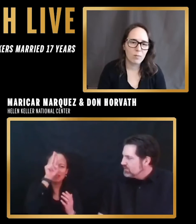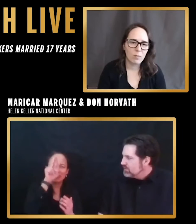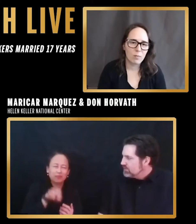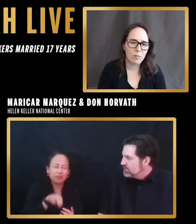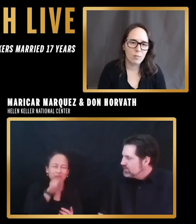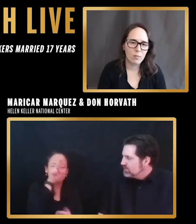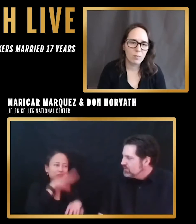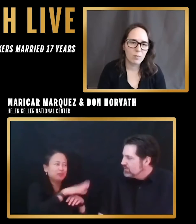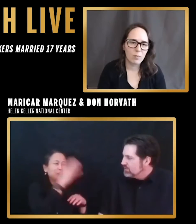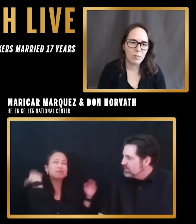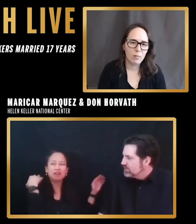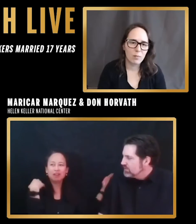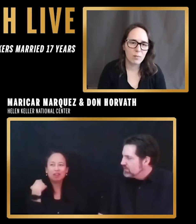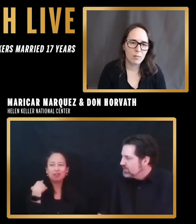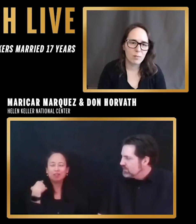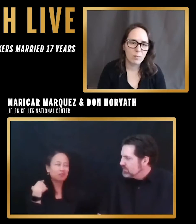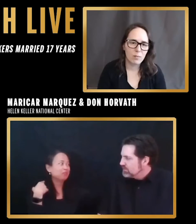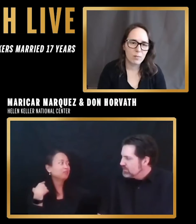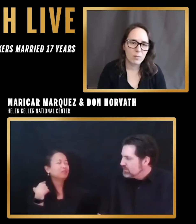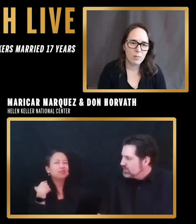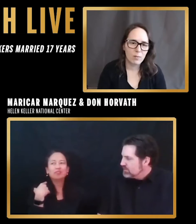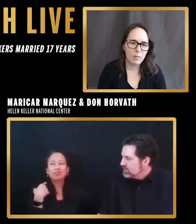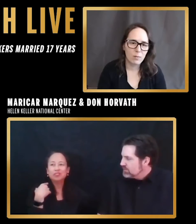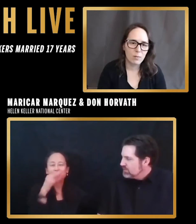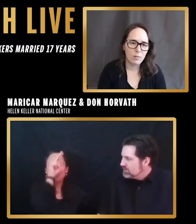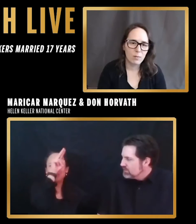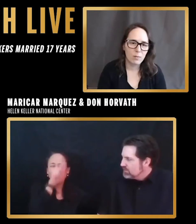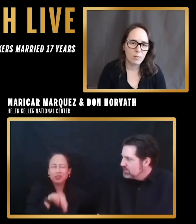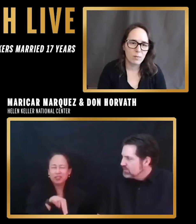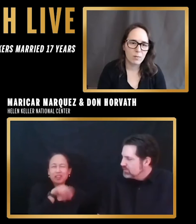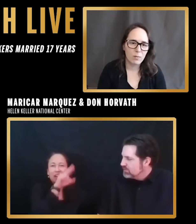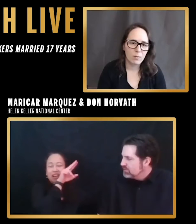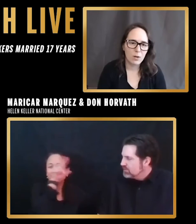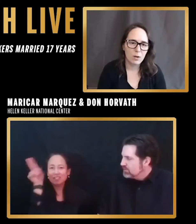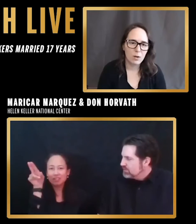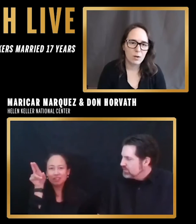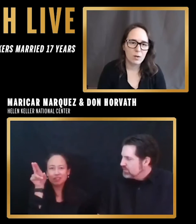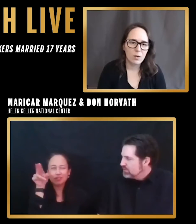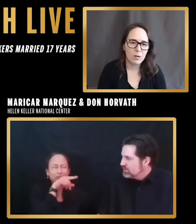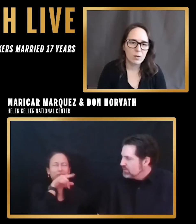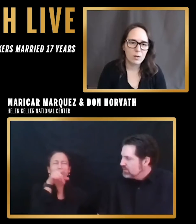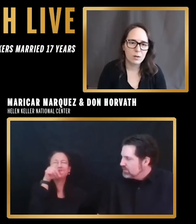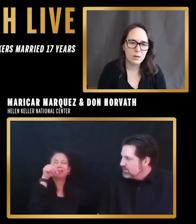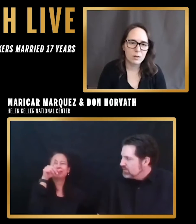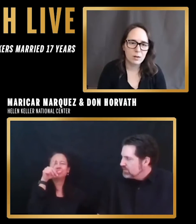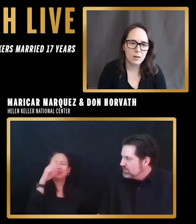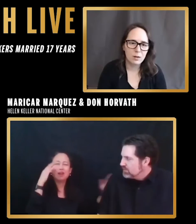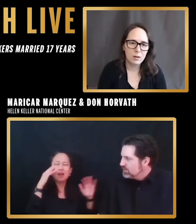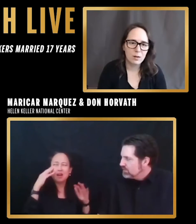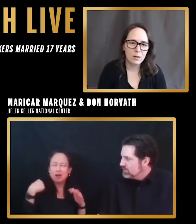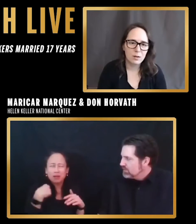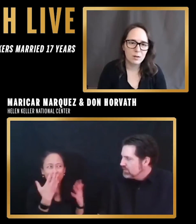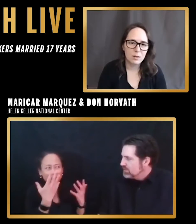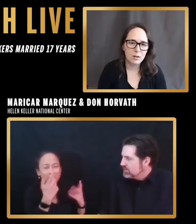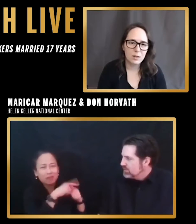called Haptics. And I actually drew on his back the letter T.